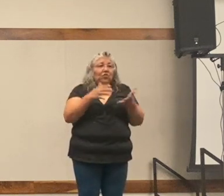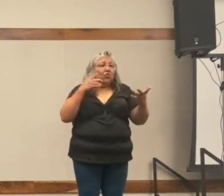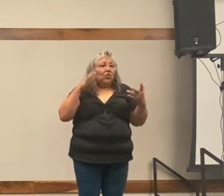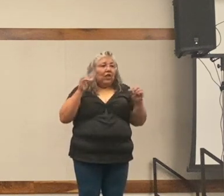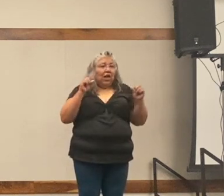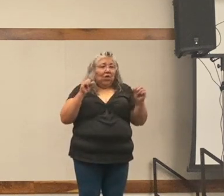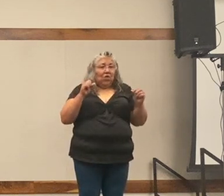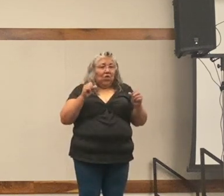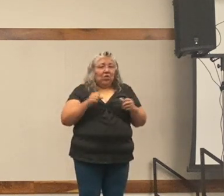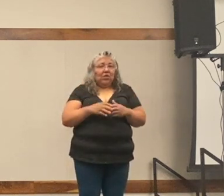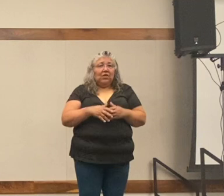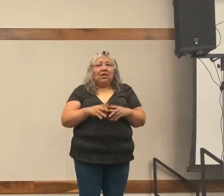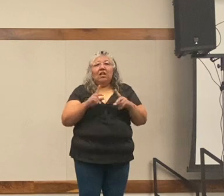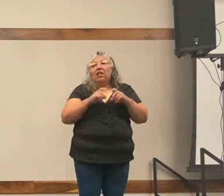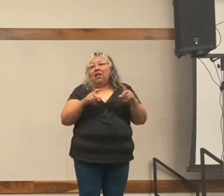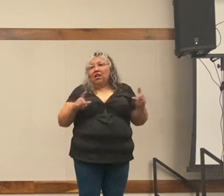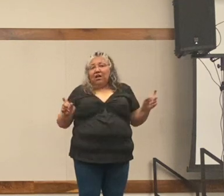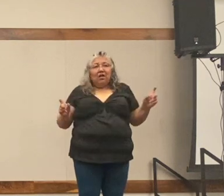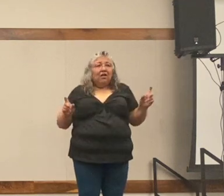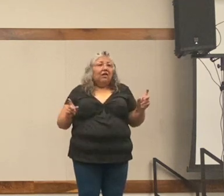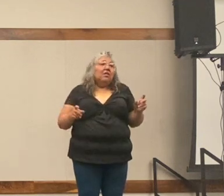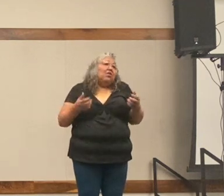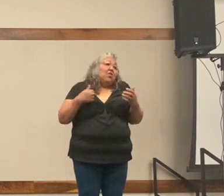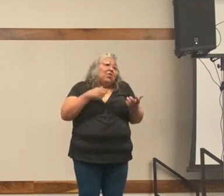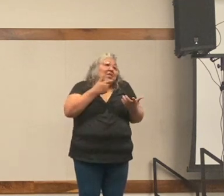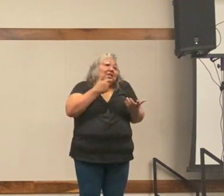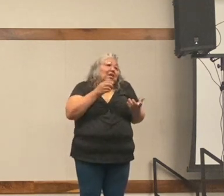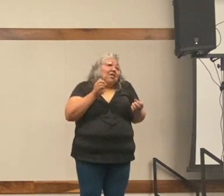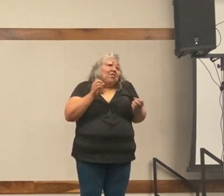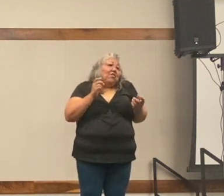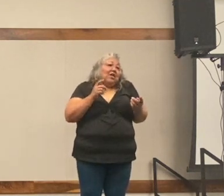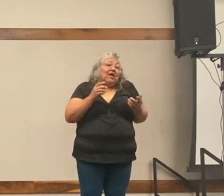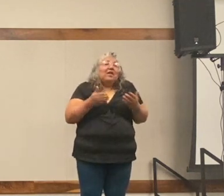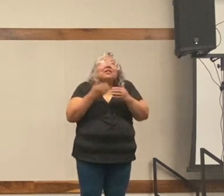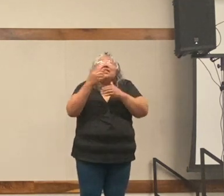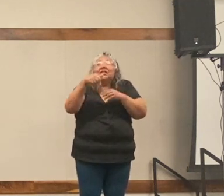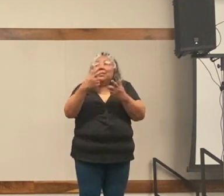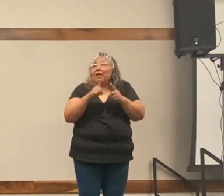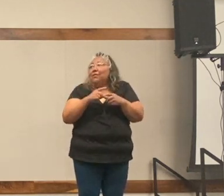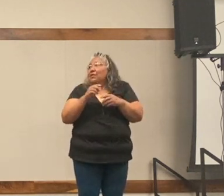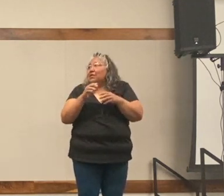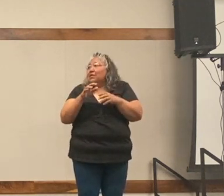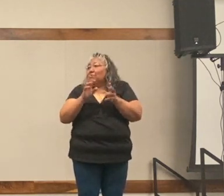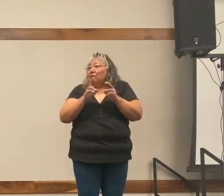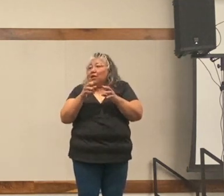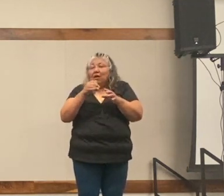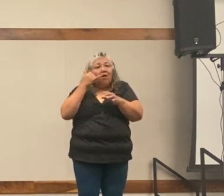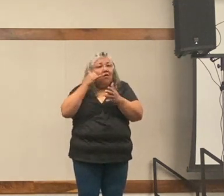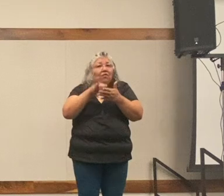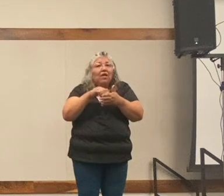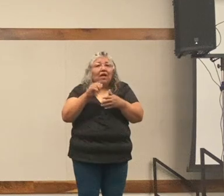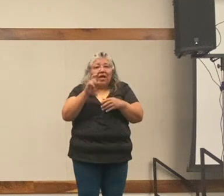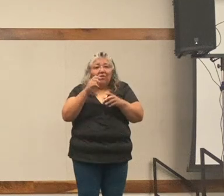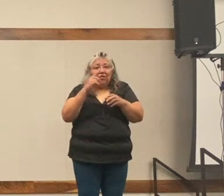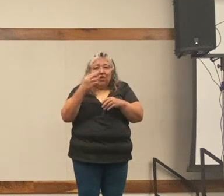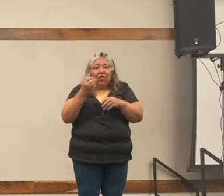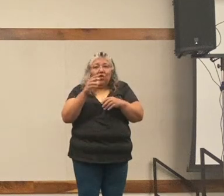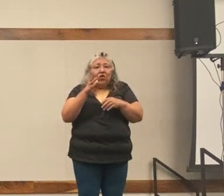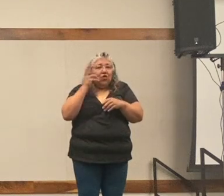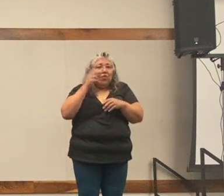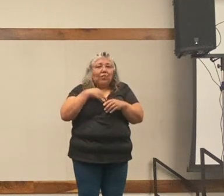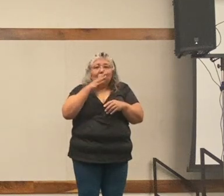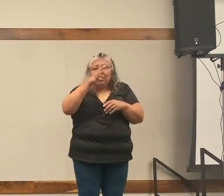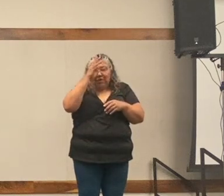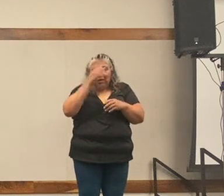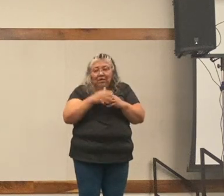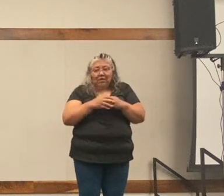loud. Yada, yada, yada. So we're like, okay. But then this happens when it's time to get off the phone. Hey, man, I got to go. You heard my parents. You